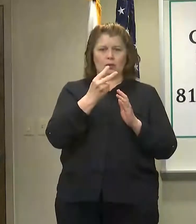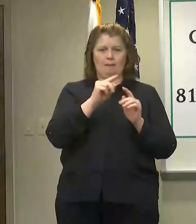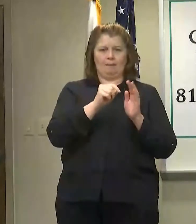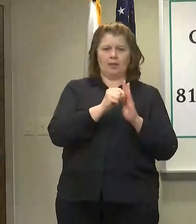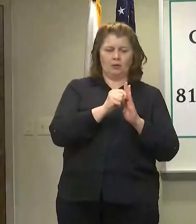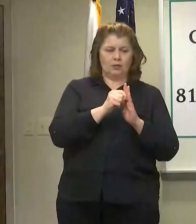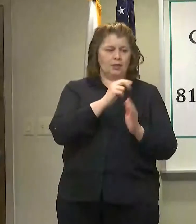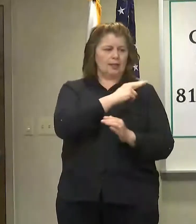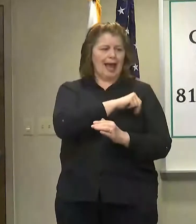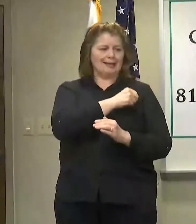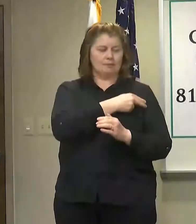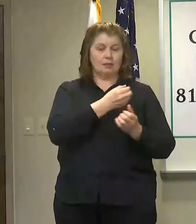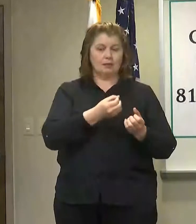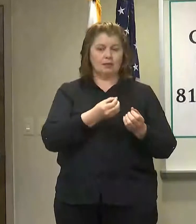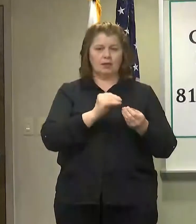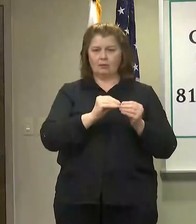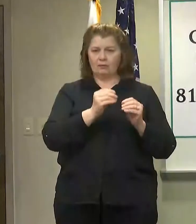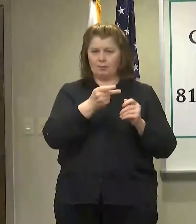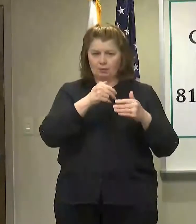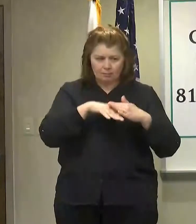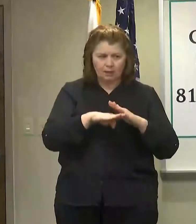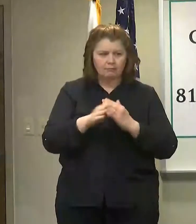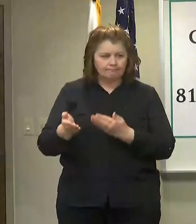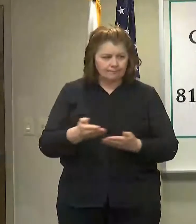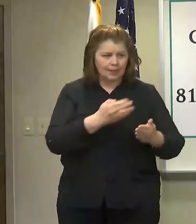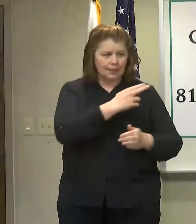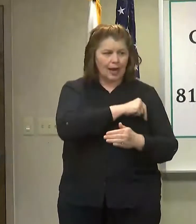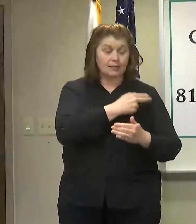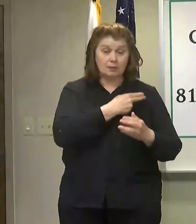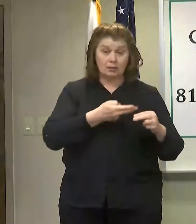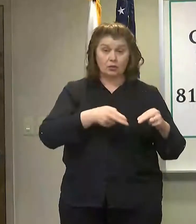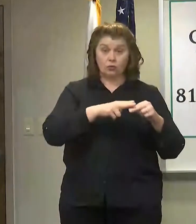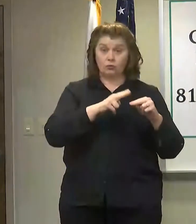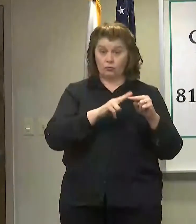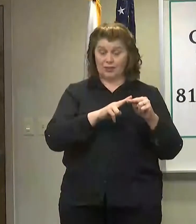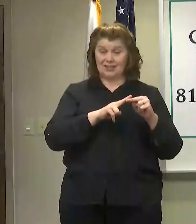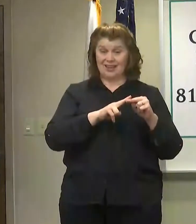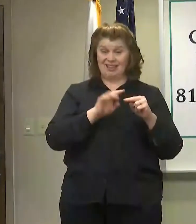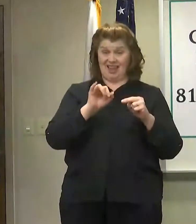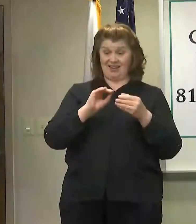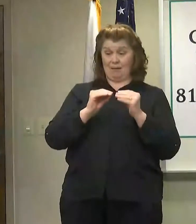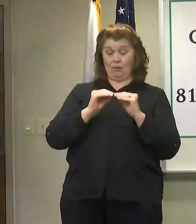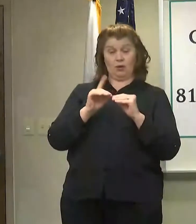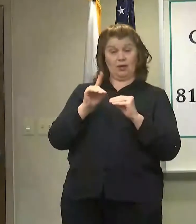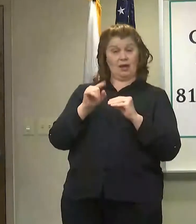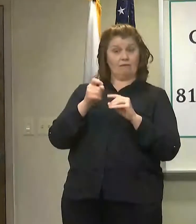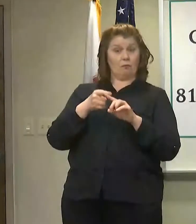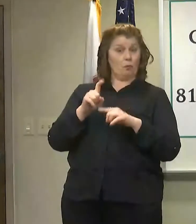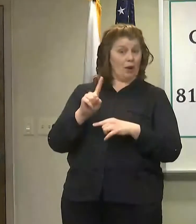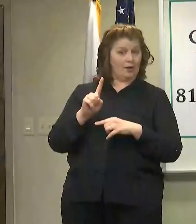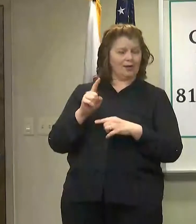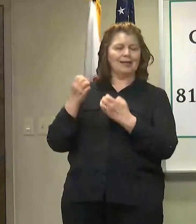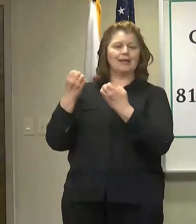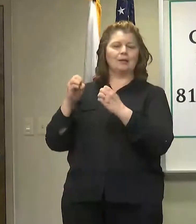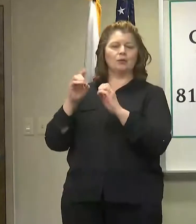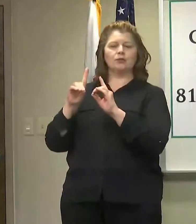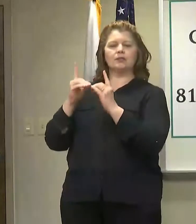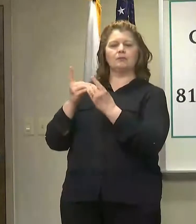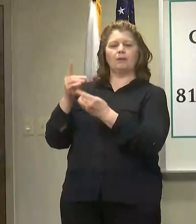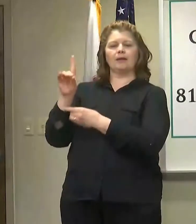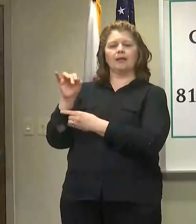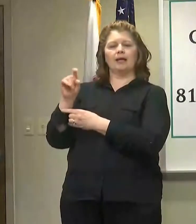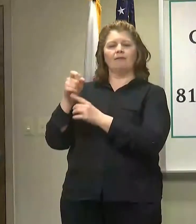up? And so where are we getting that data from? We're getting it from, remember I told you where you're getting it from, for the emergency department data that's feeding out